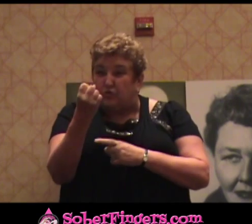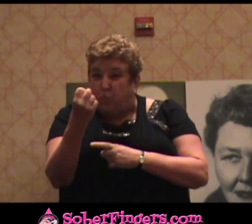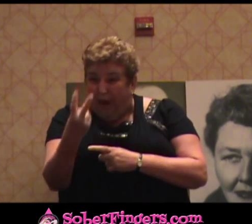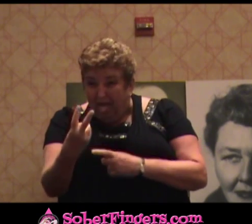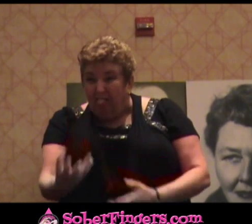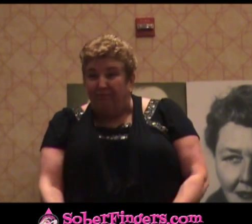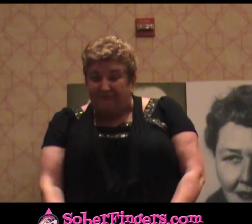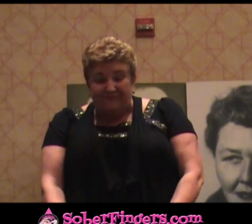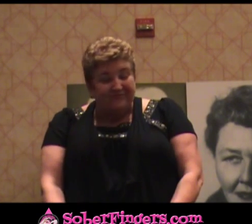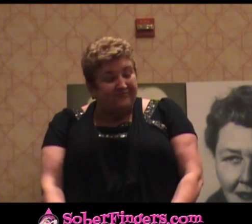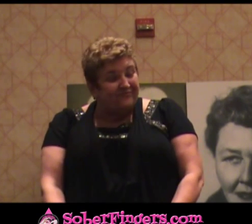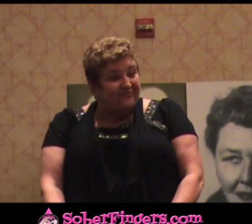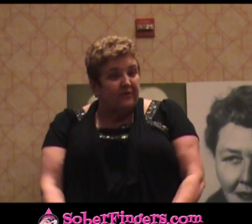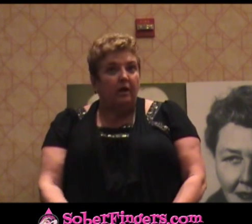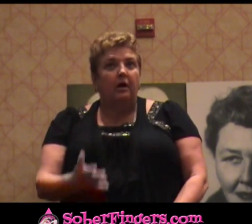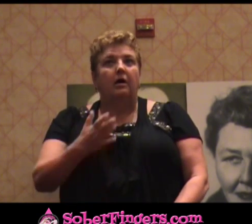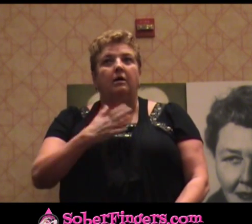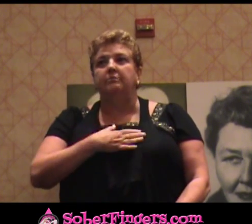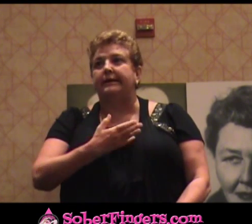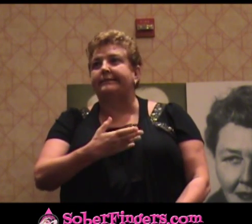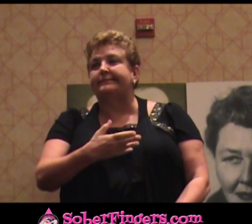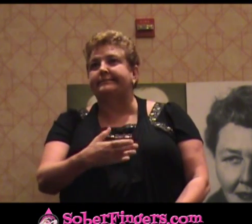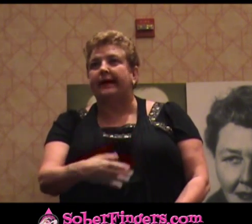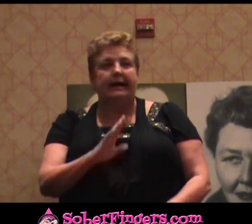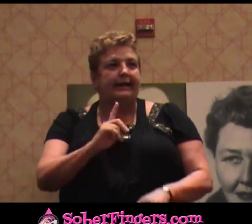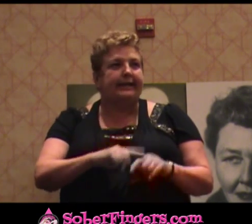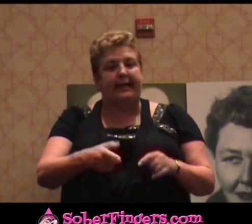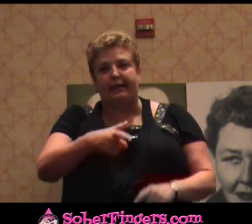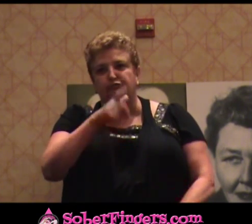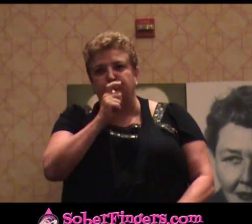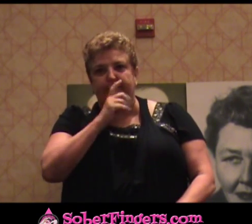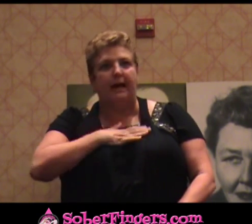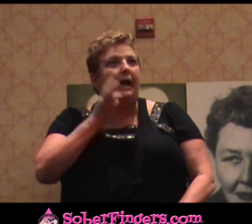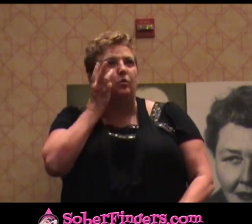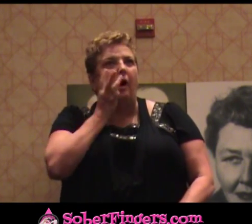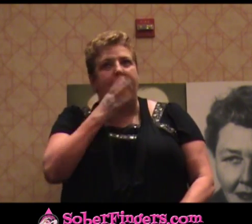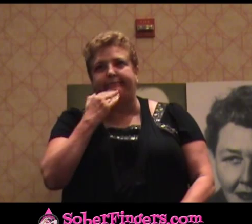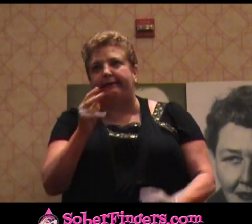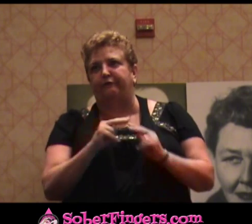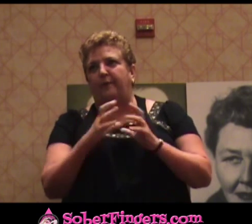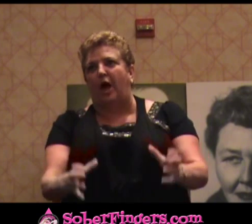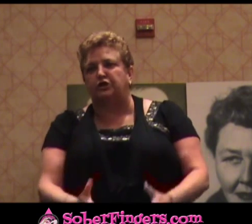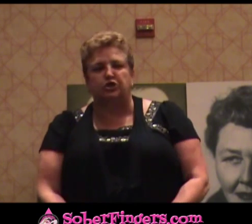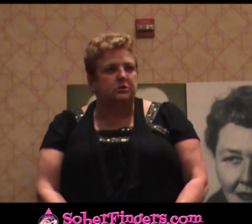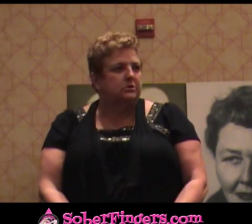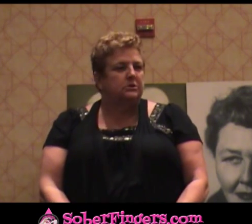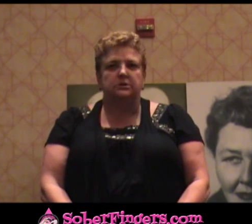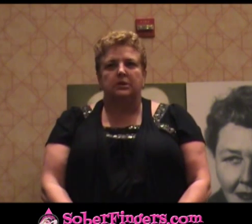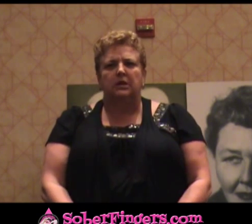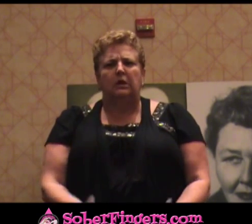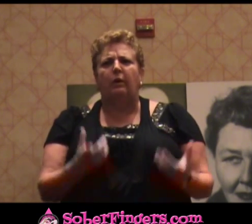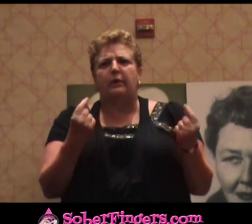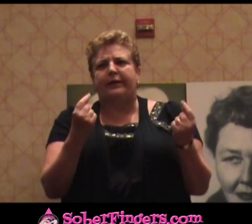I go, there goes my glass of wine tomorrow. Thank you. Thank you very much. They're probably like, what are we doing? Asking other speech.